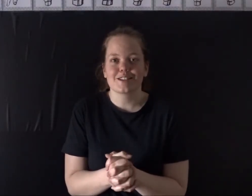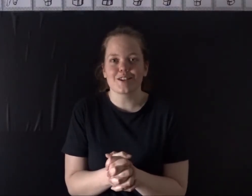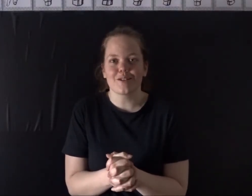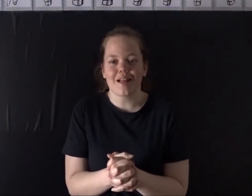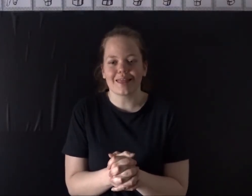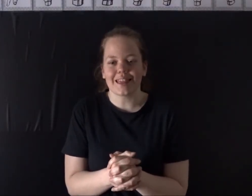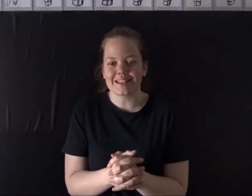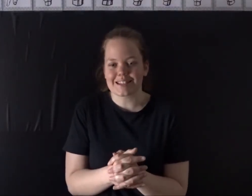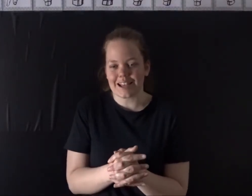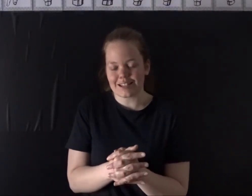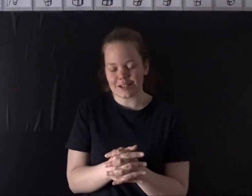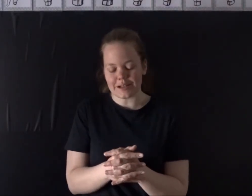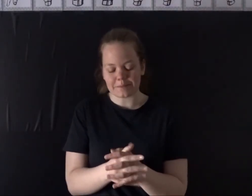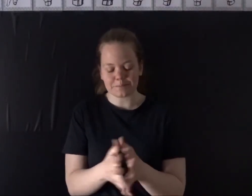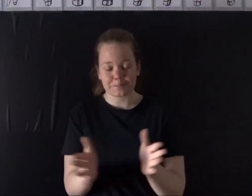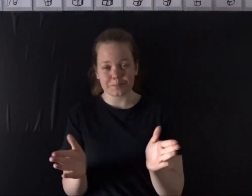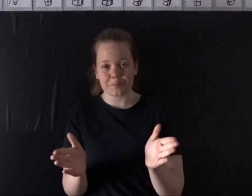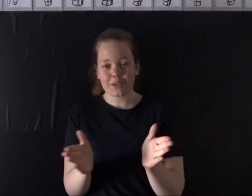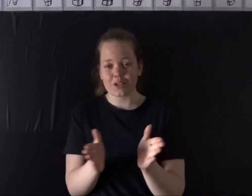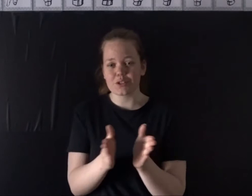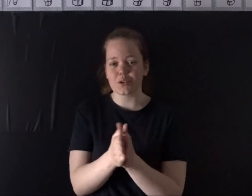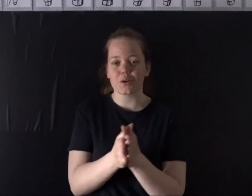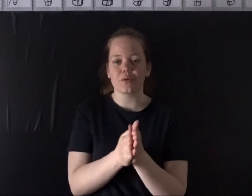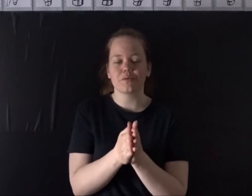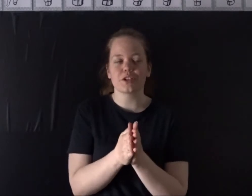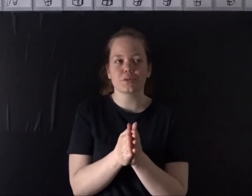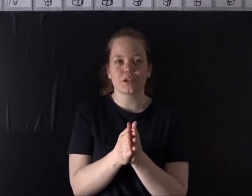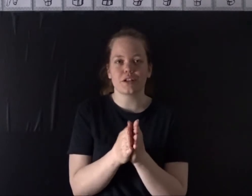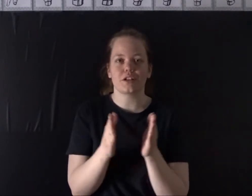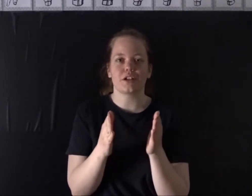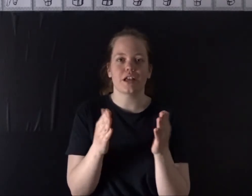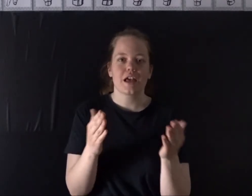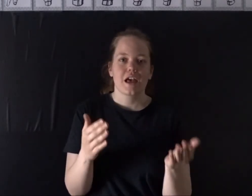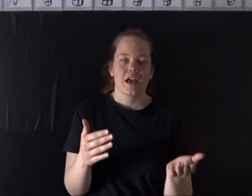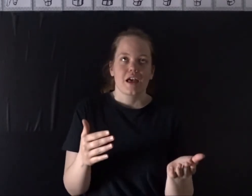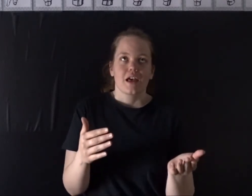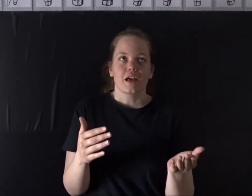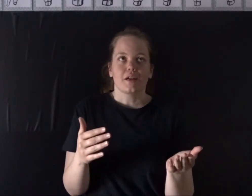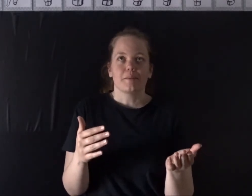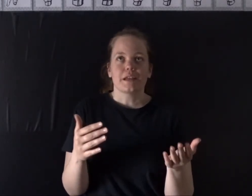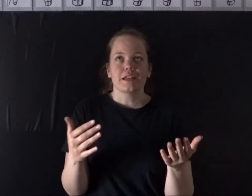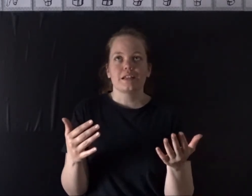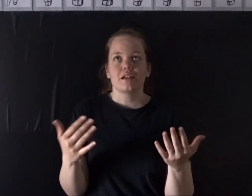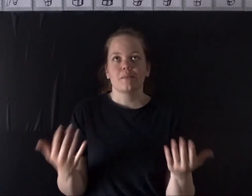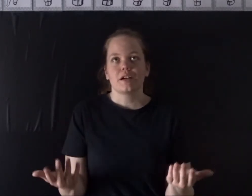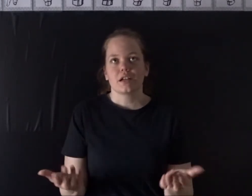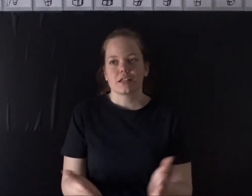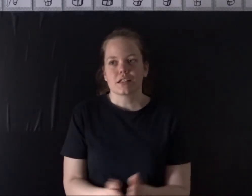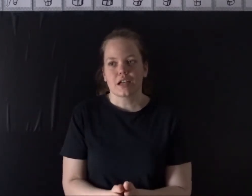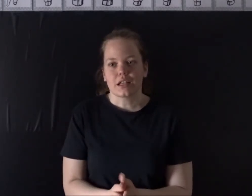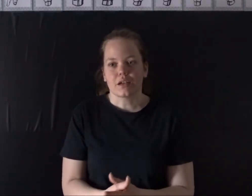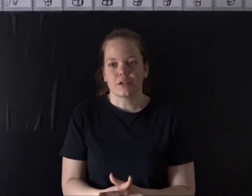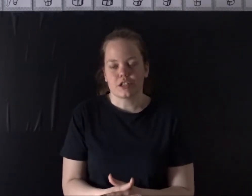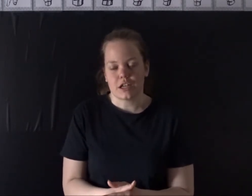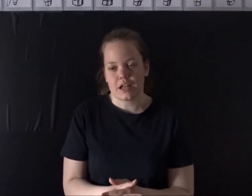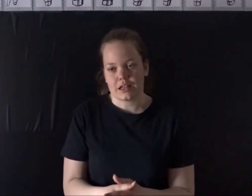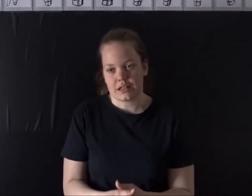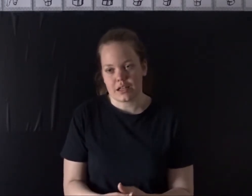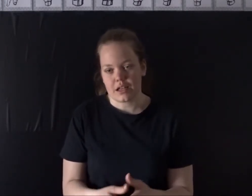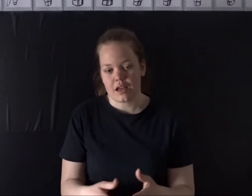So let's get to it. So first we're going to learn in American Sign Language and